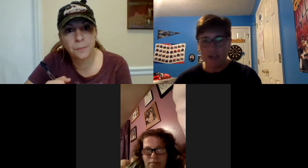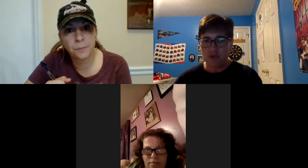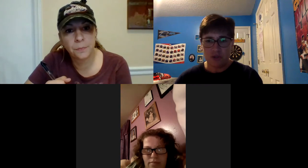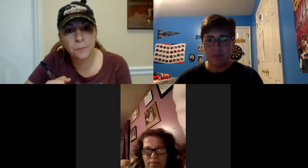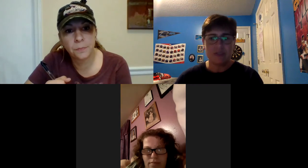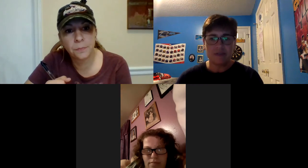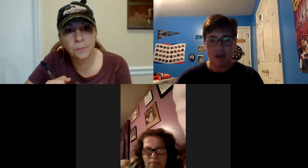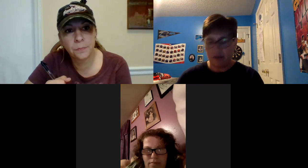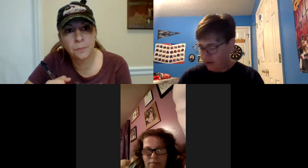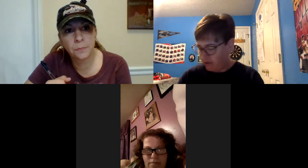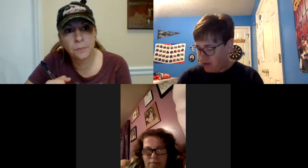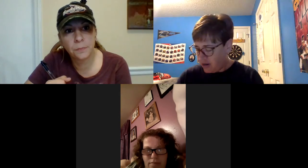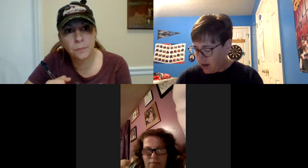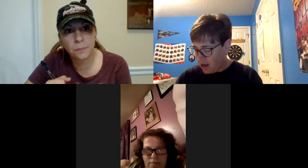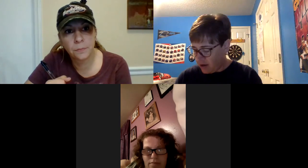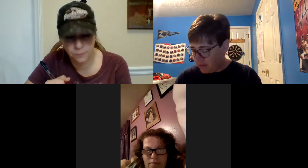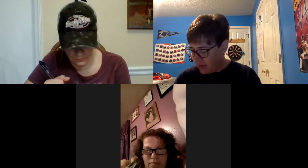got mushrooms on there.